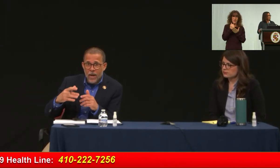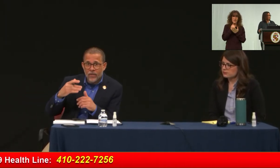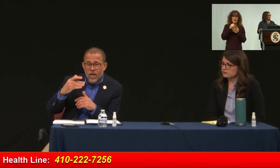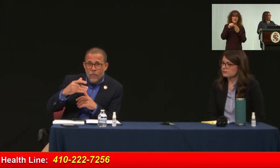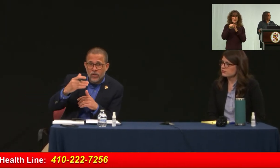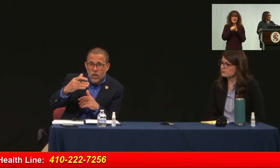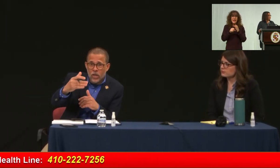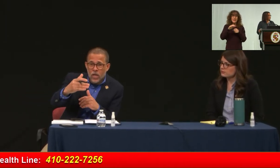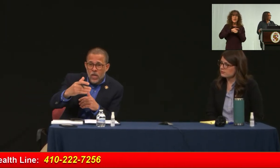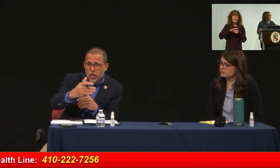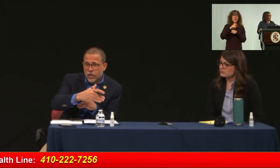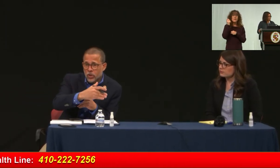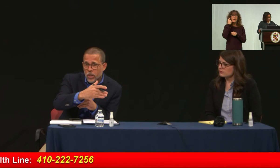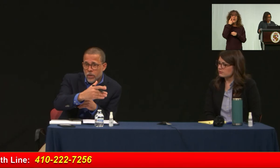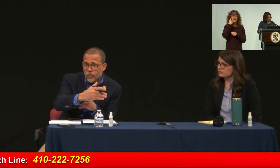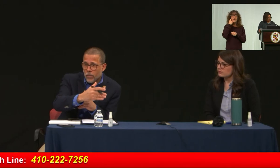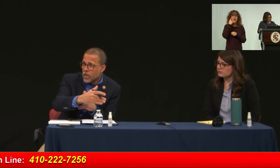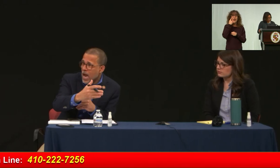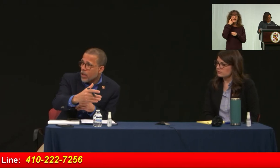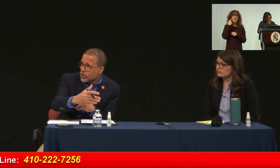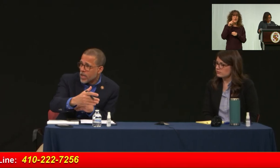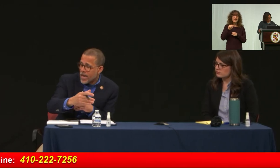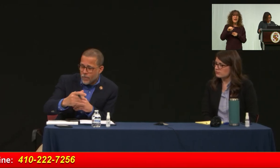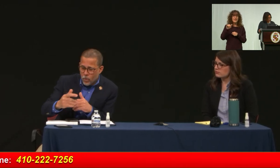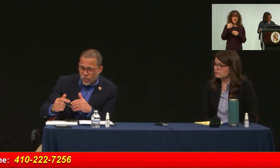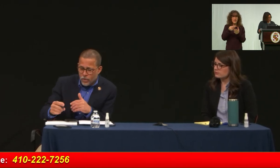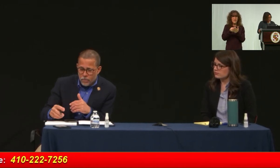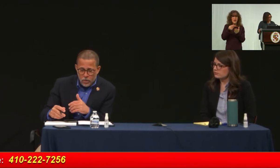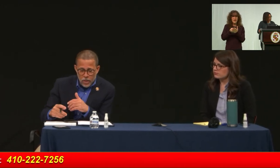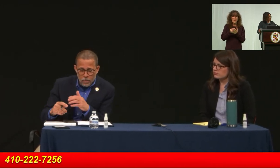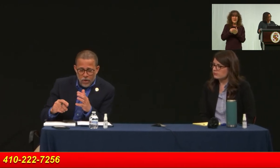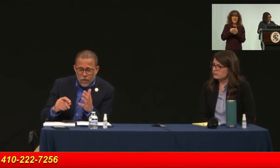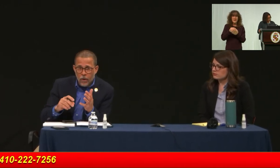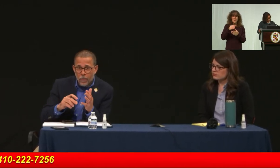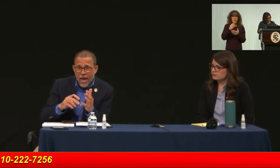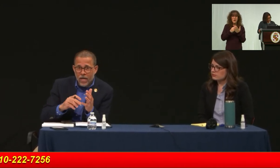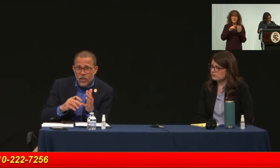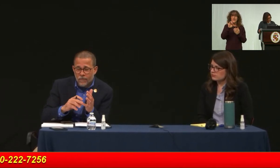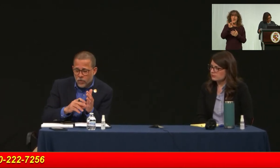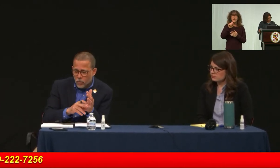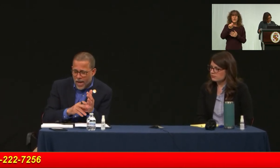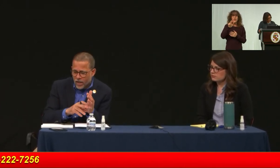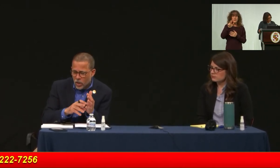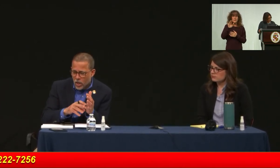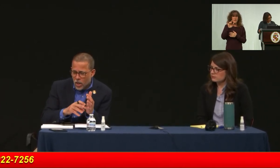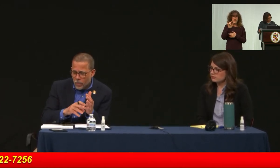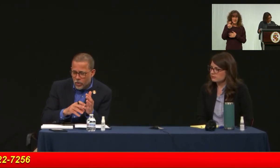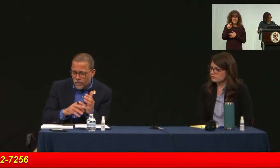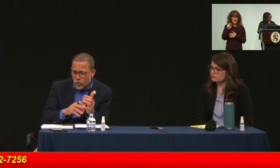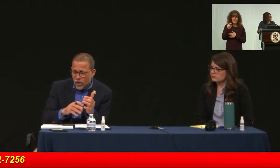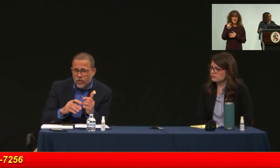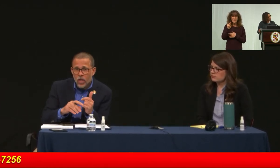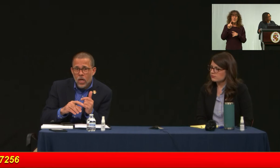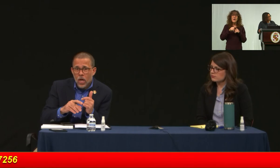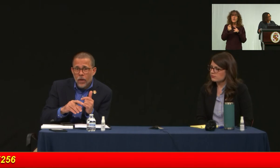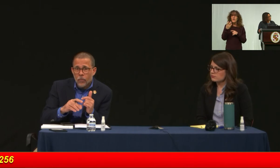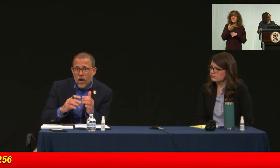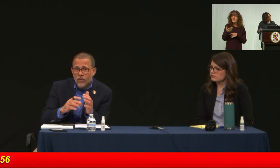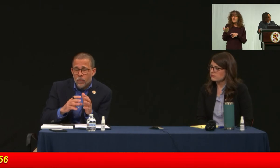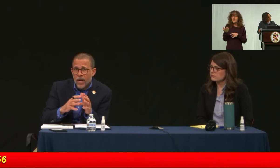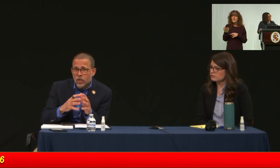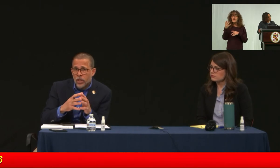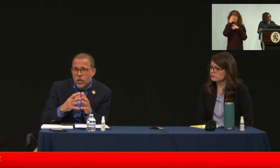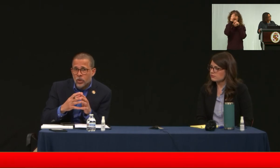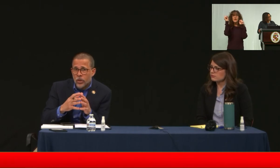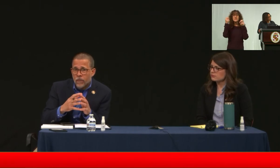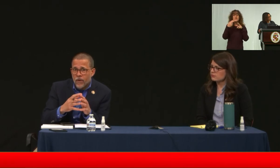surge capacity. I mentioned initially some of the dollars in that $8.3 billion, but a package, that first package. But there are a few things. The